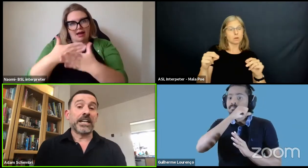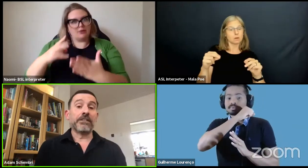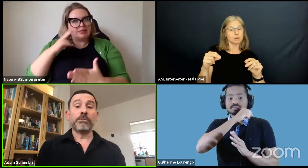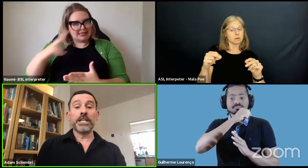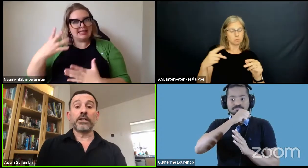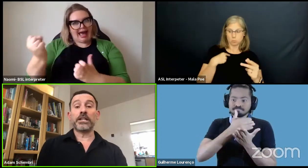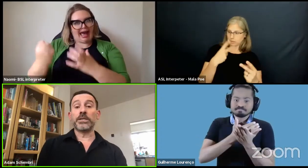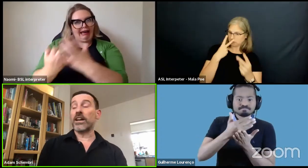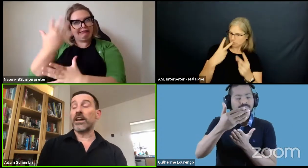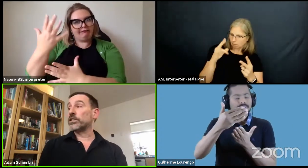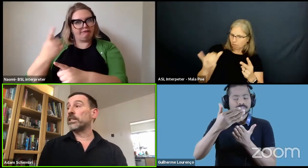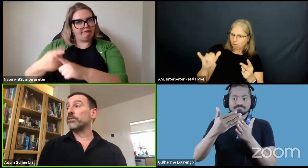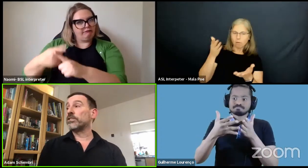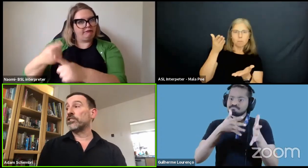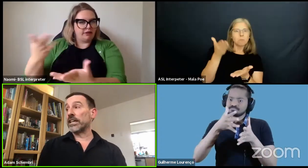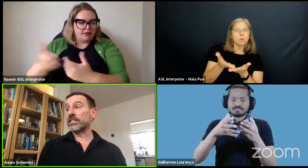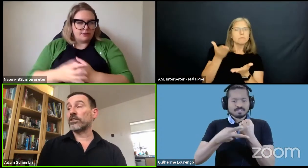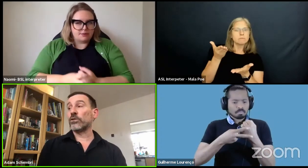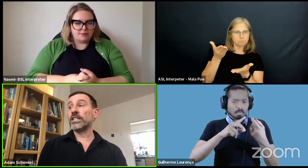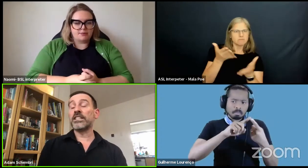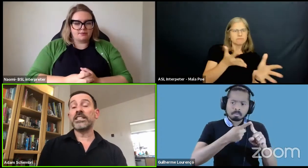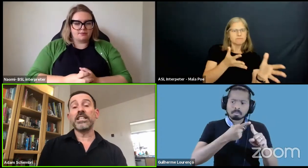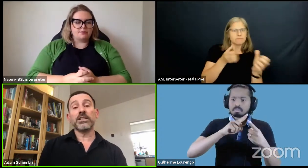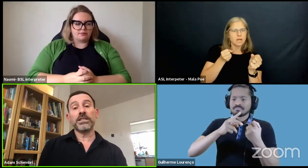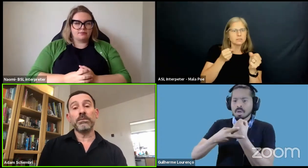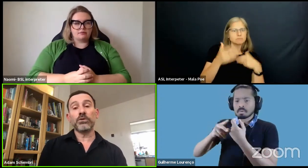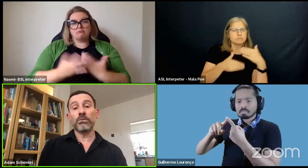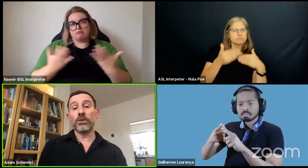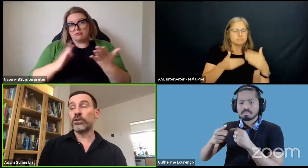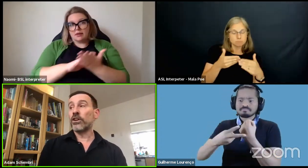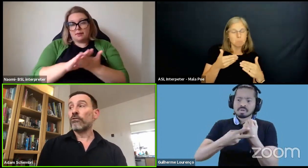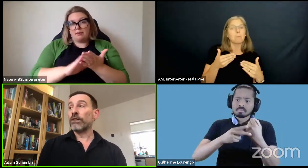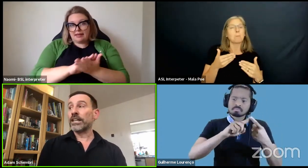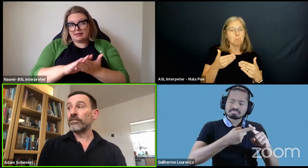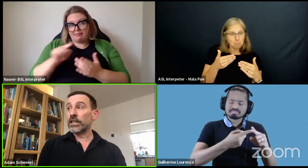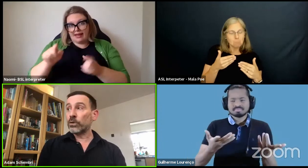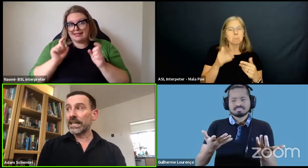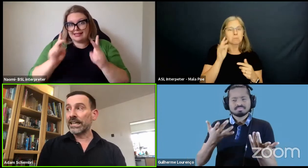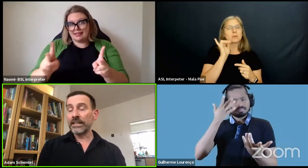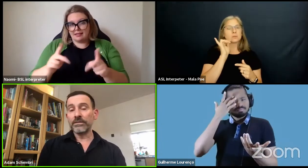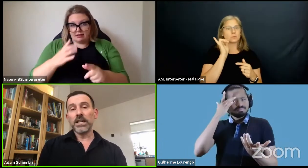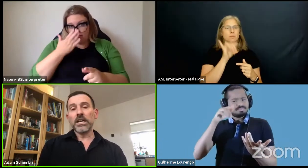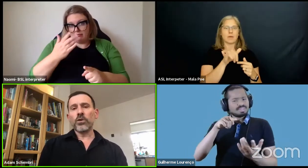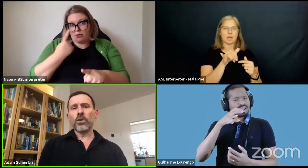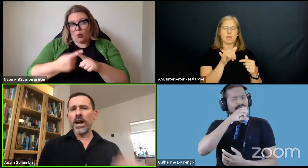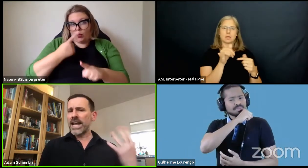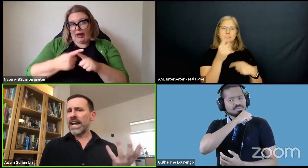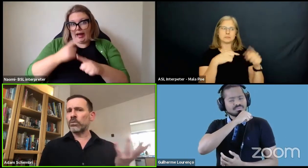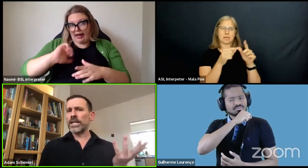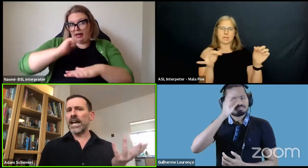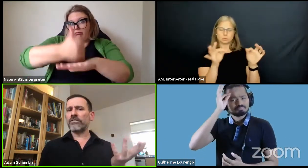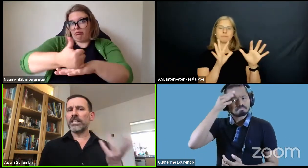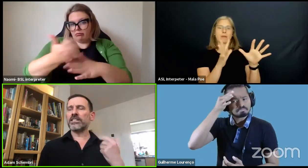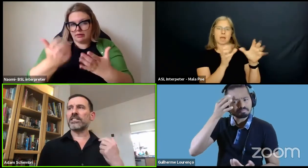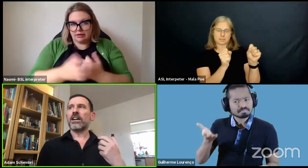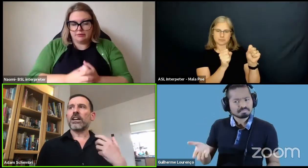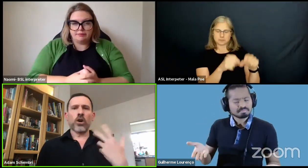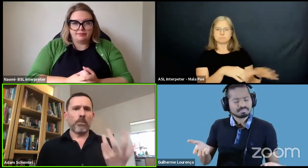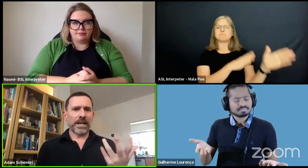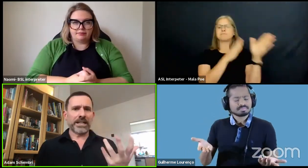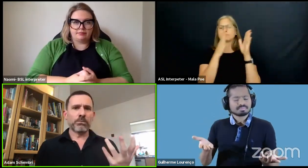as the data from Nicaraguan sign language seem to suggest. So the system seems to emerge relatively quickly. So on one hand, we have